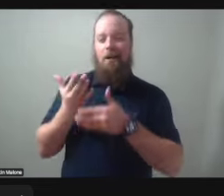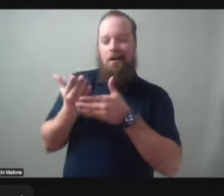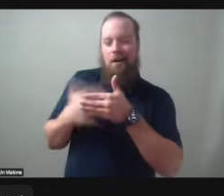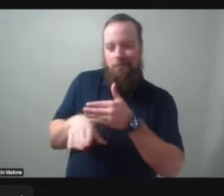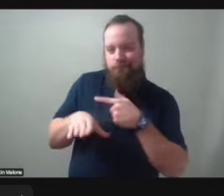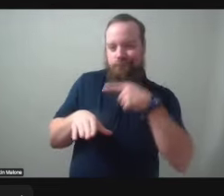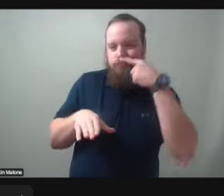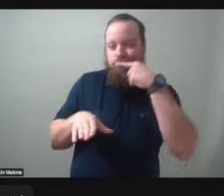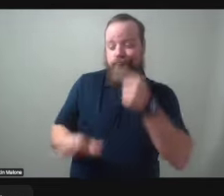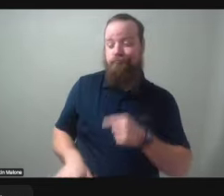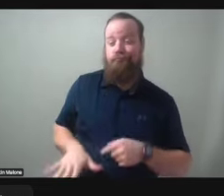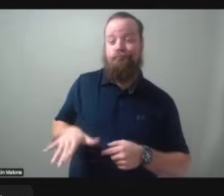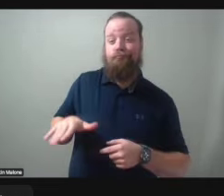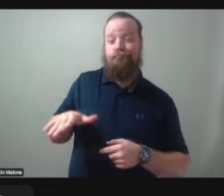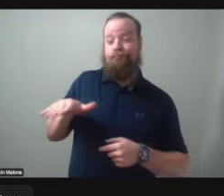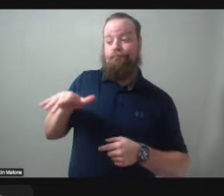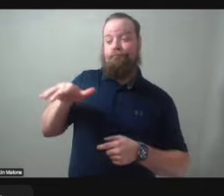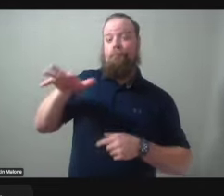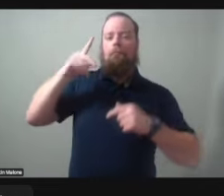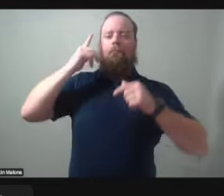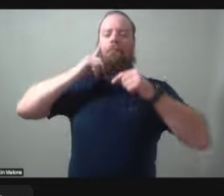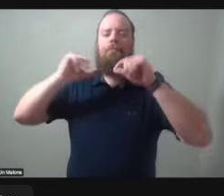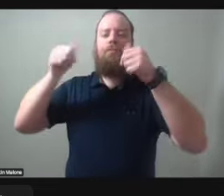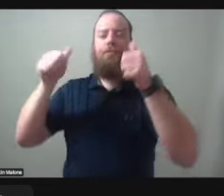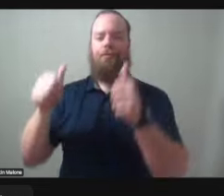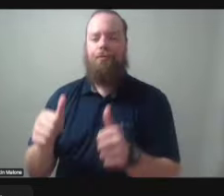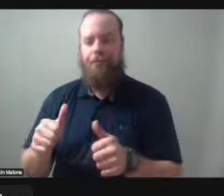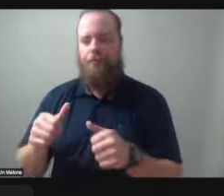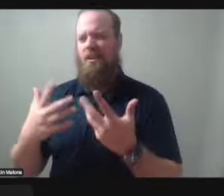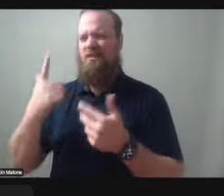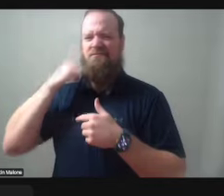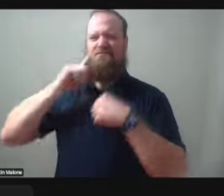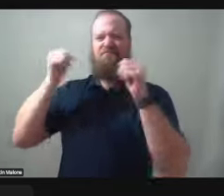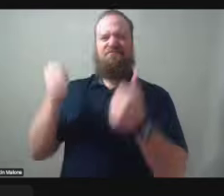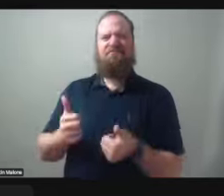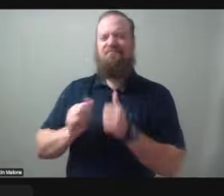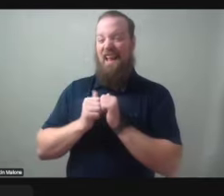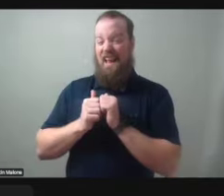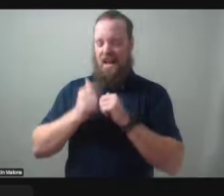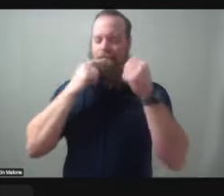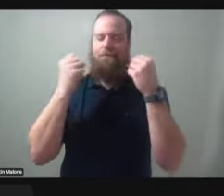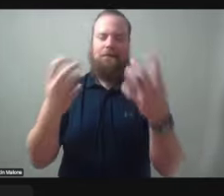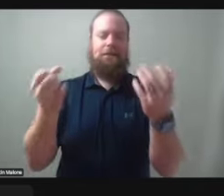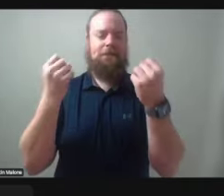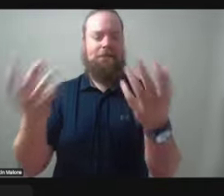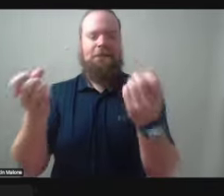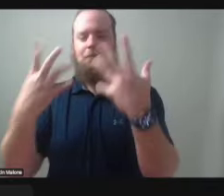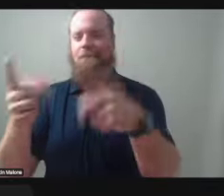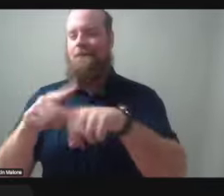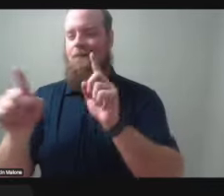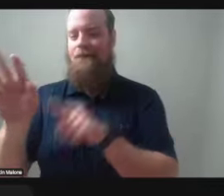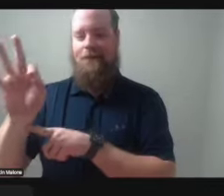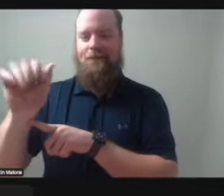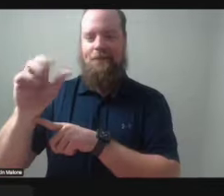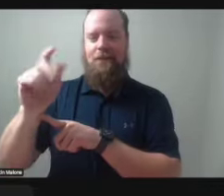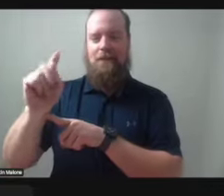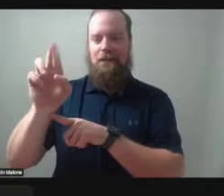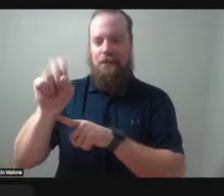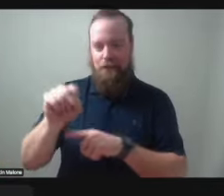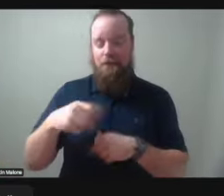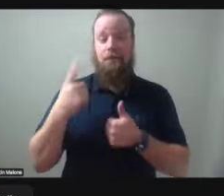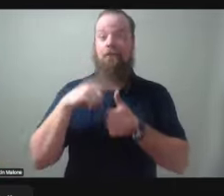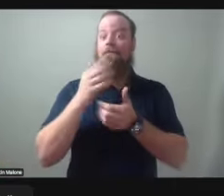Next, we're going to talk about latent deafness. And this is for a person who is born hearing and over time lose their hearing.